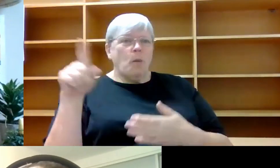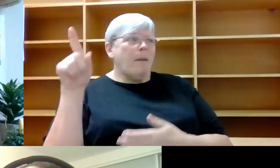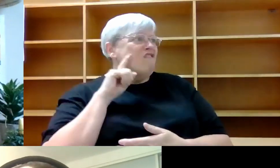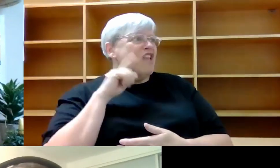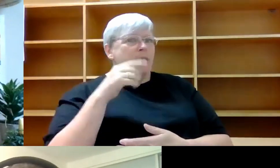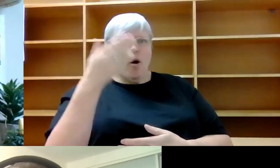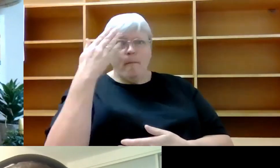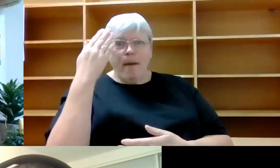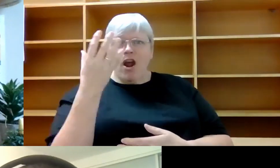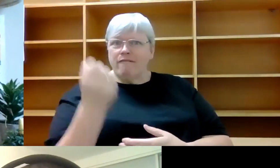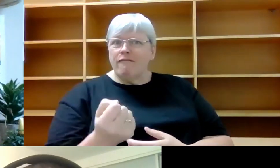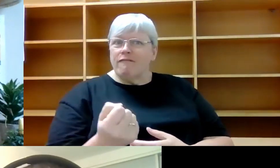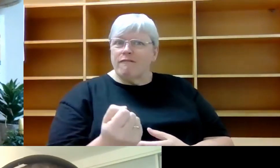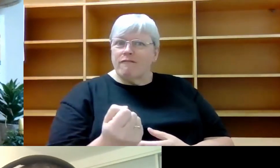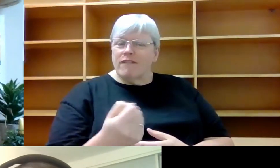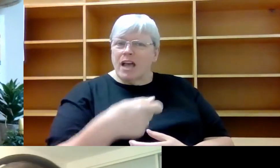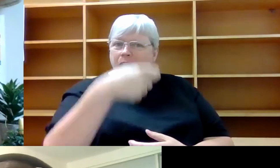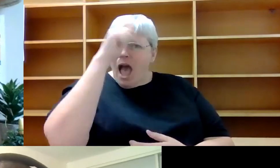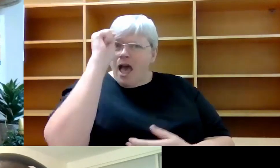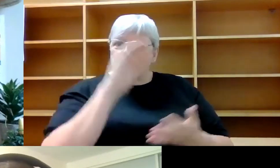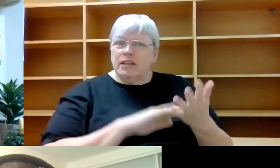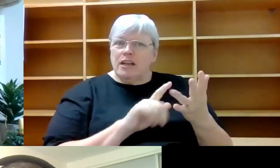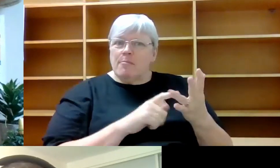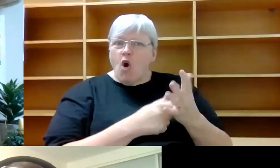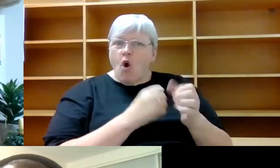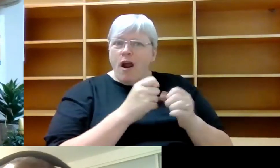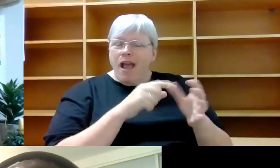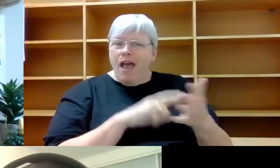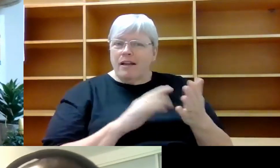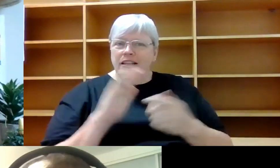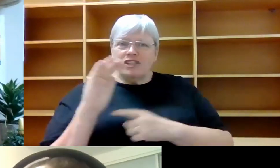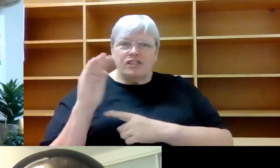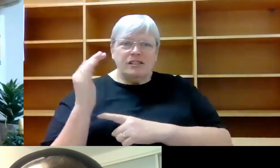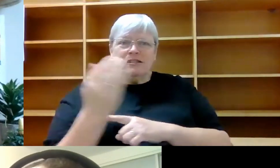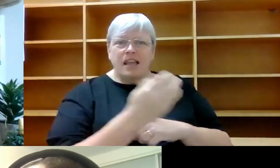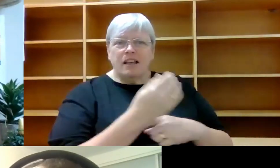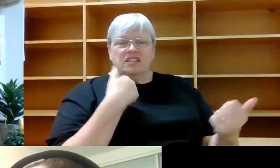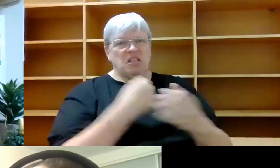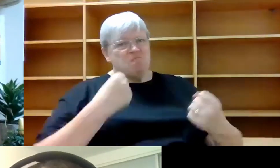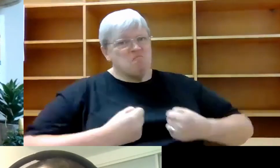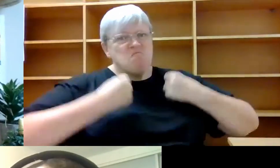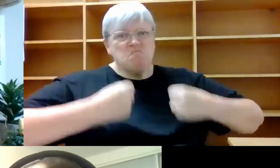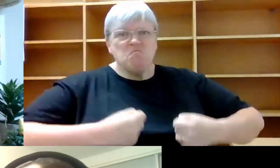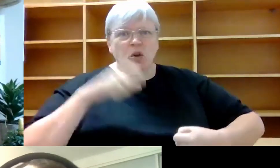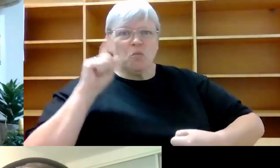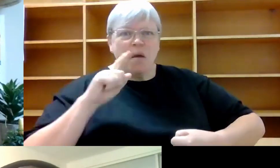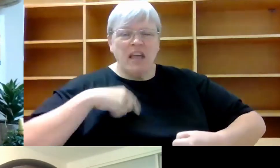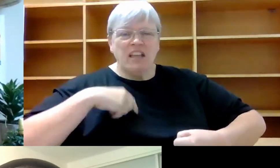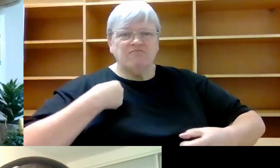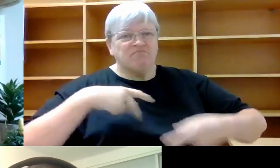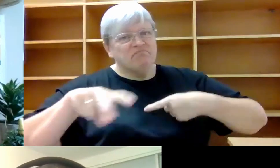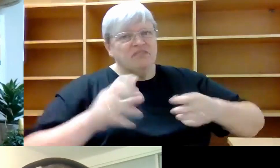around back in Mm. Captain Morgan's days, and they sailed the seven seas and they kicked ass. They really did, and so